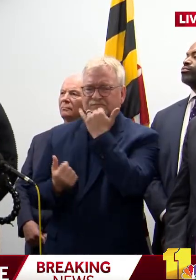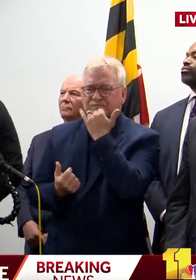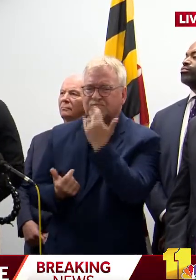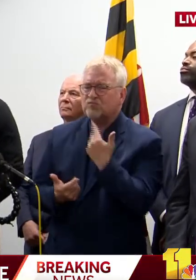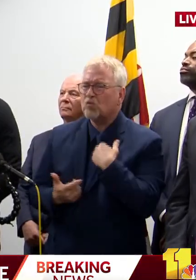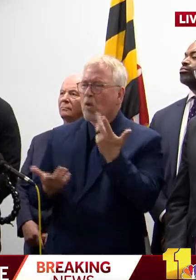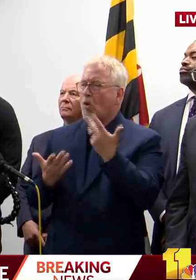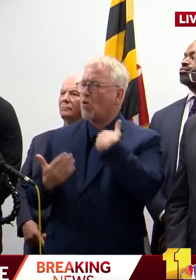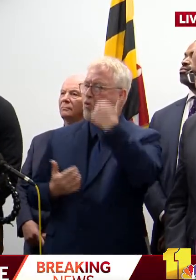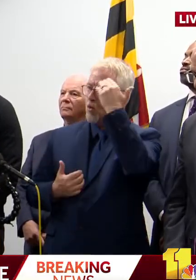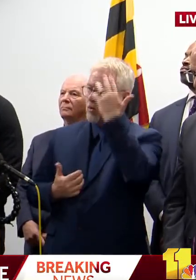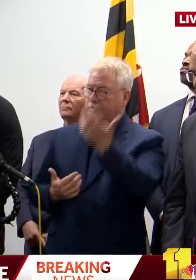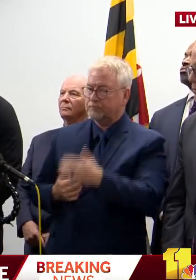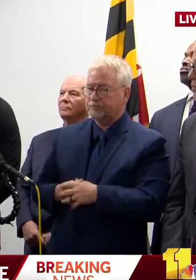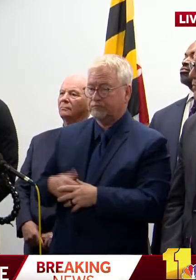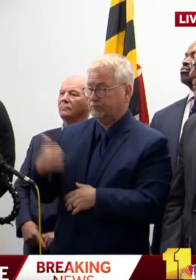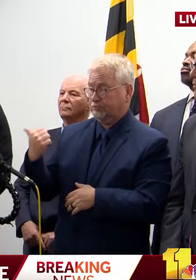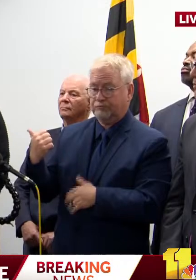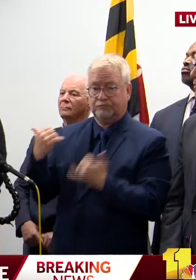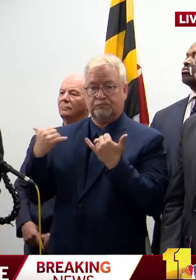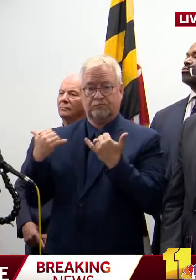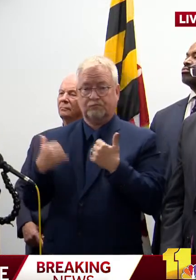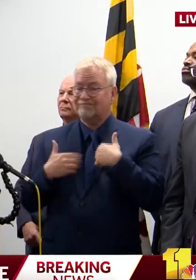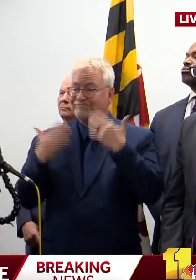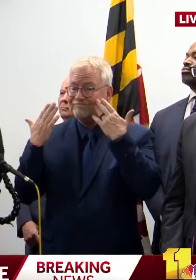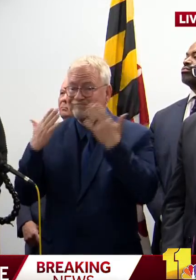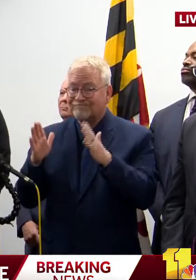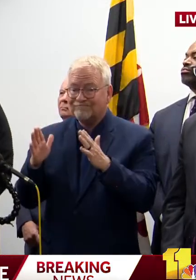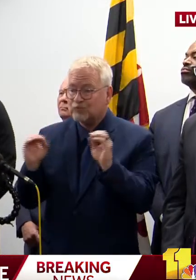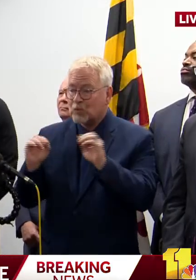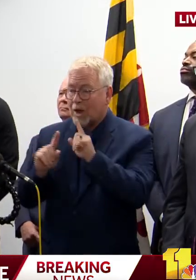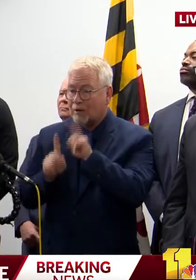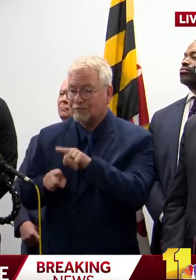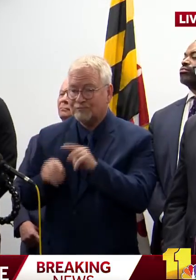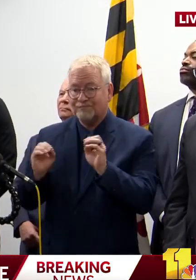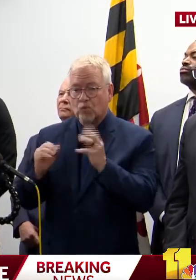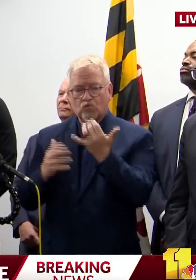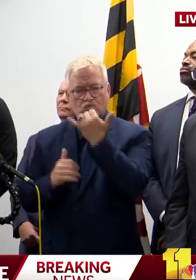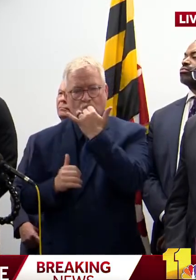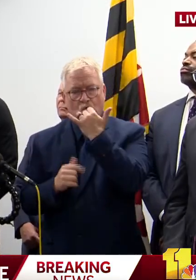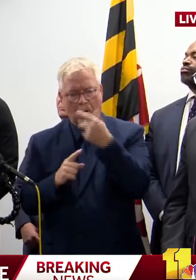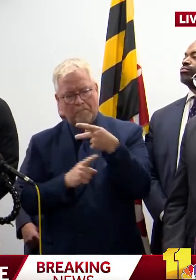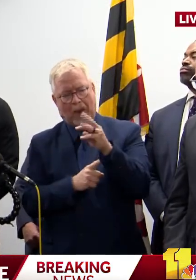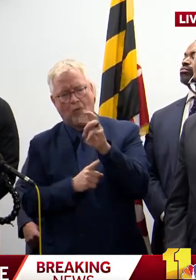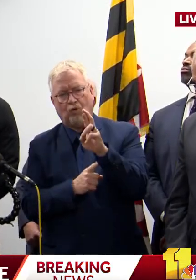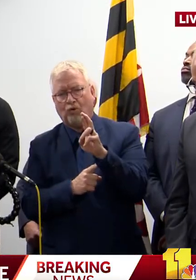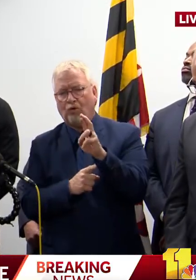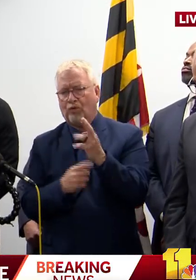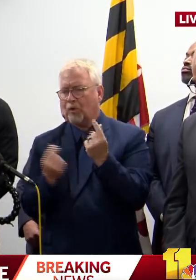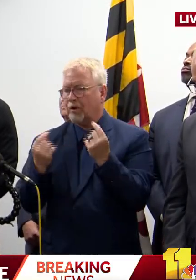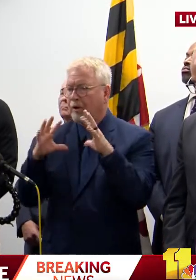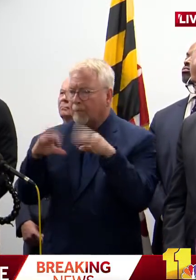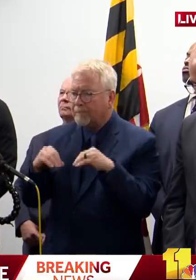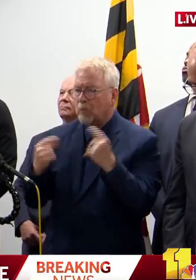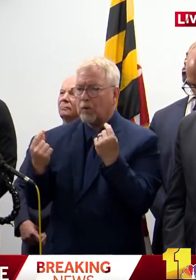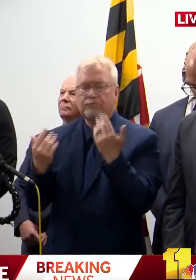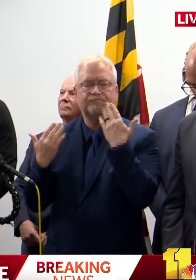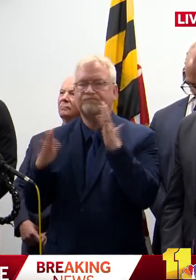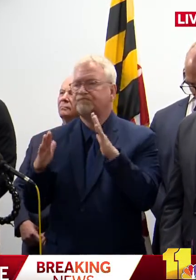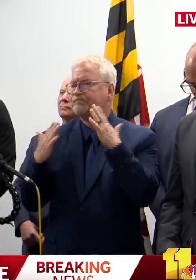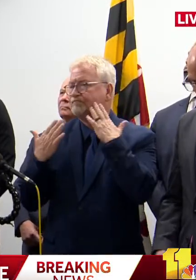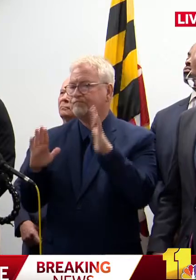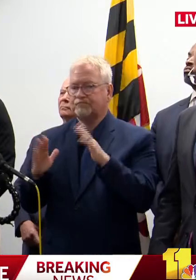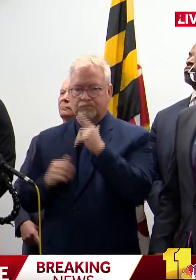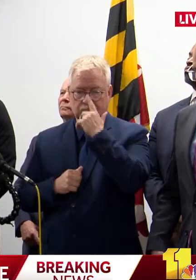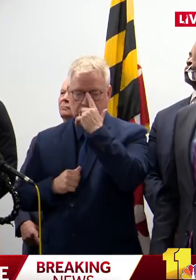What is known about that at this time? So what we know at this time is we don't have a confirmed answer as to what exactly the power issue was. We know that the power issue connected